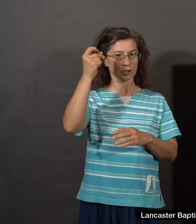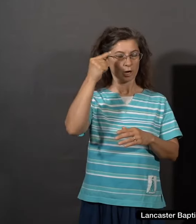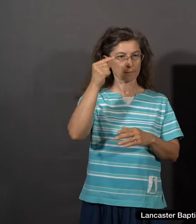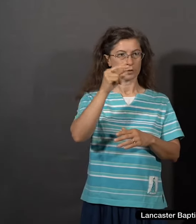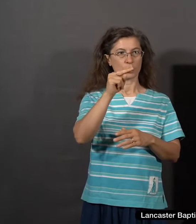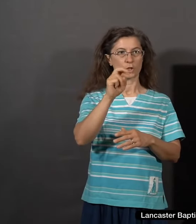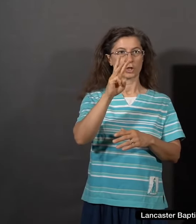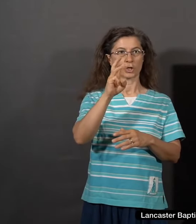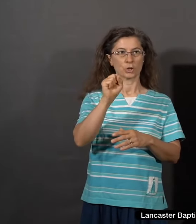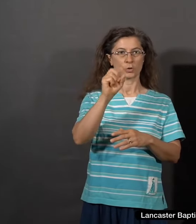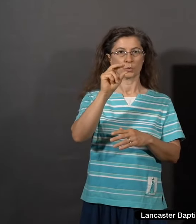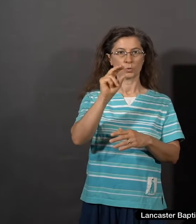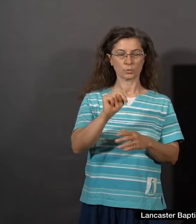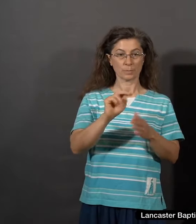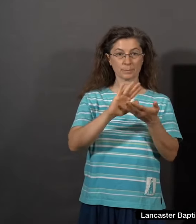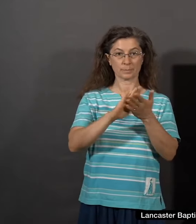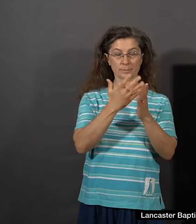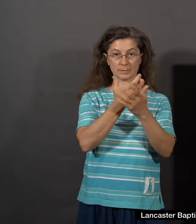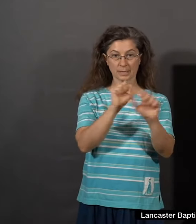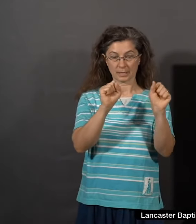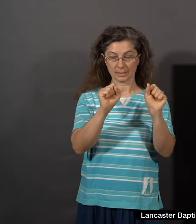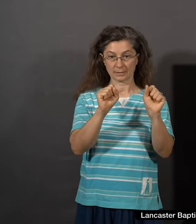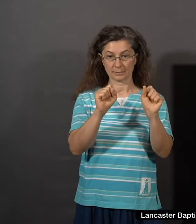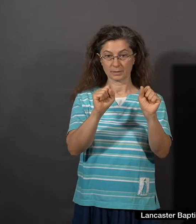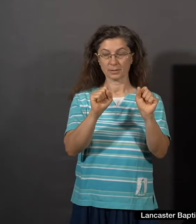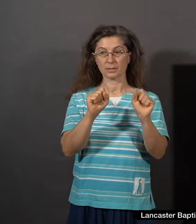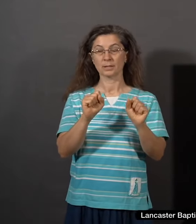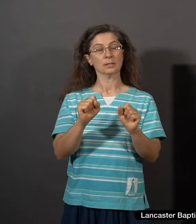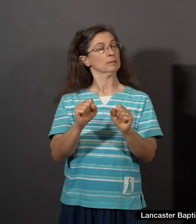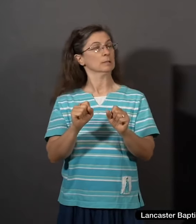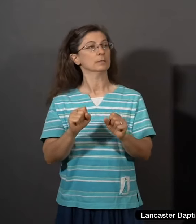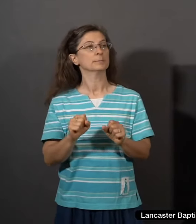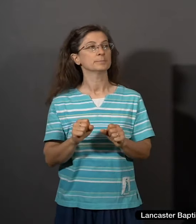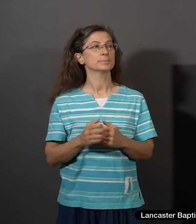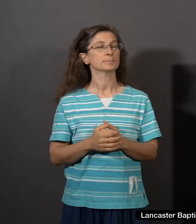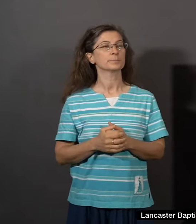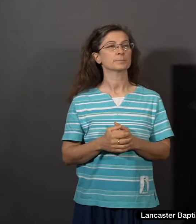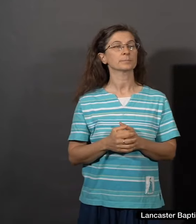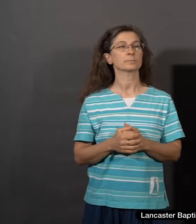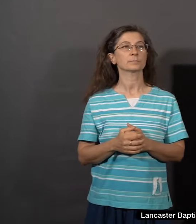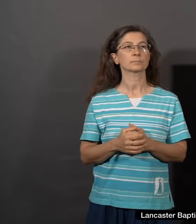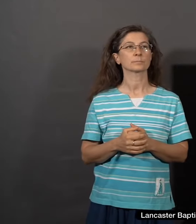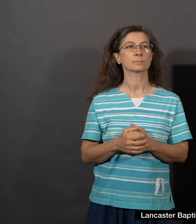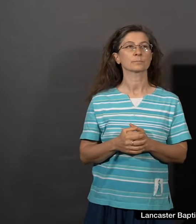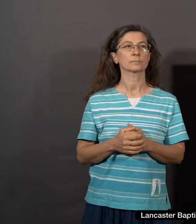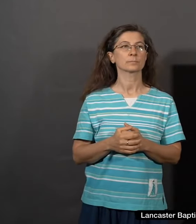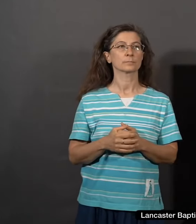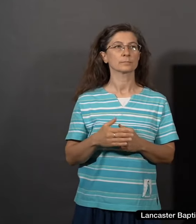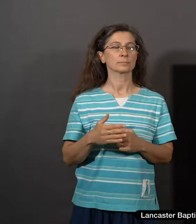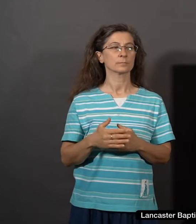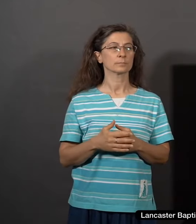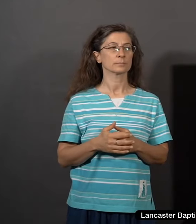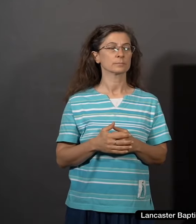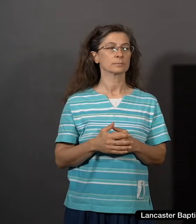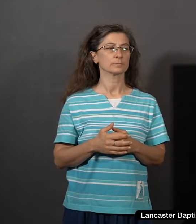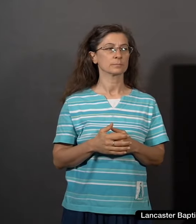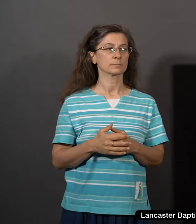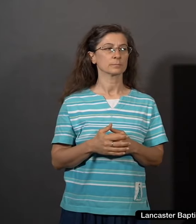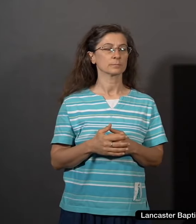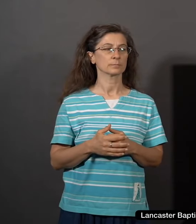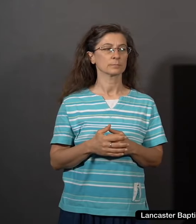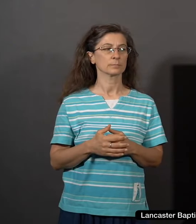this wednesday night we we have in the last few days since larry's been doing this podcast we are this live stream we have